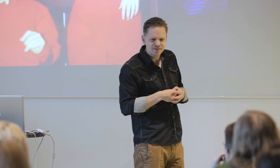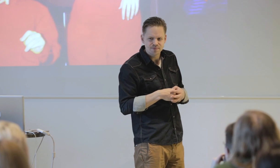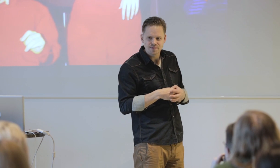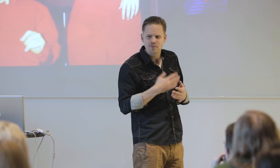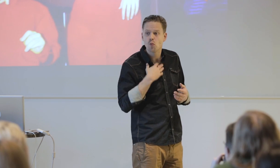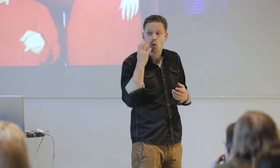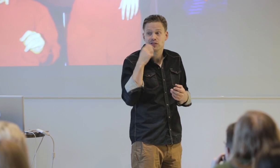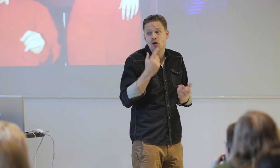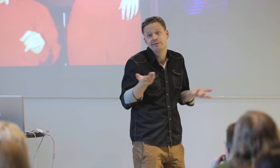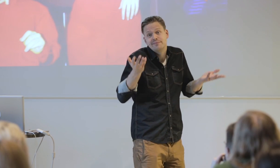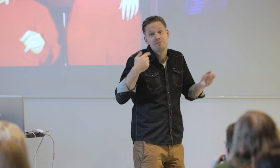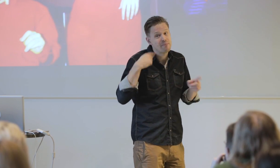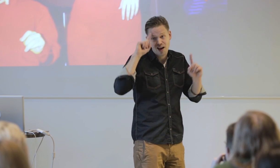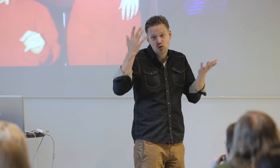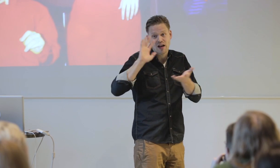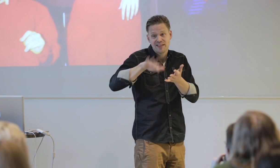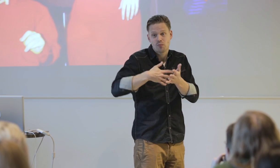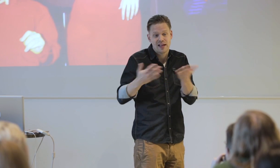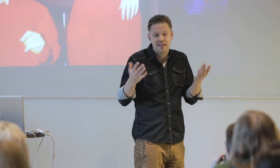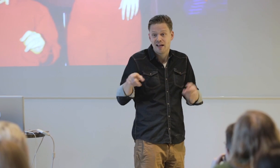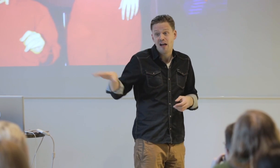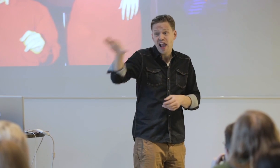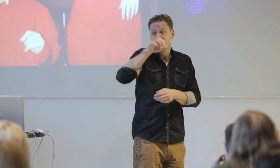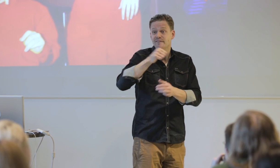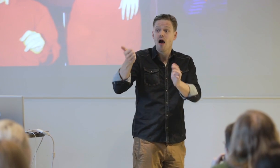Granny that, what are you doing, Granny? And my granny said that she couldn't sign.